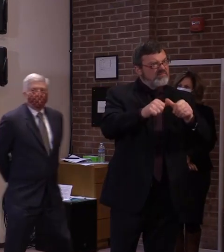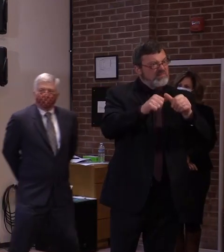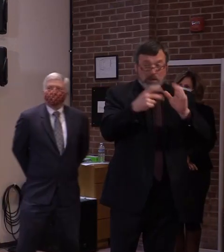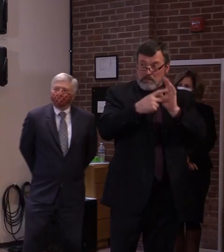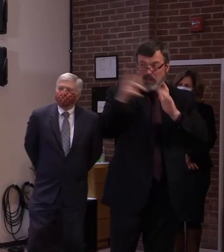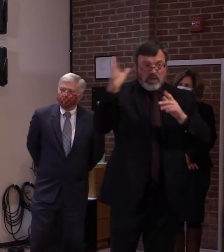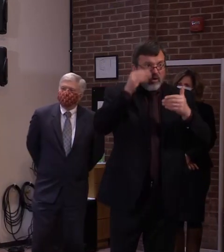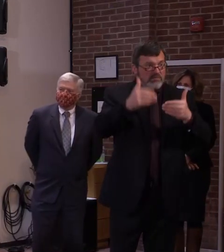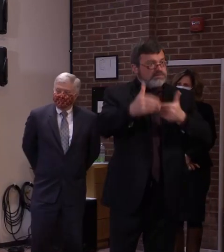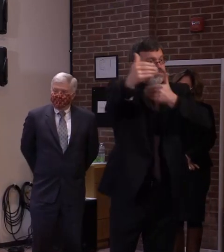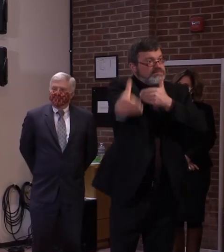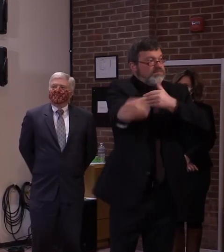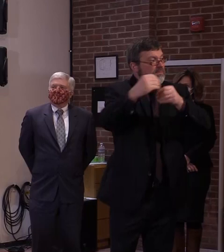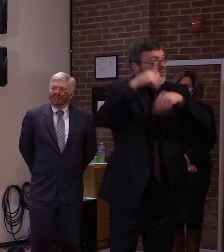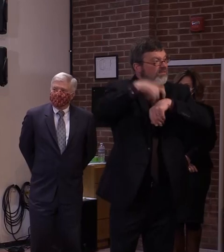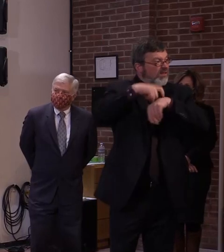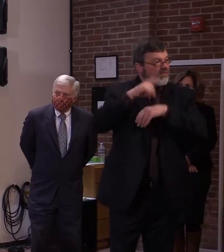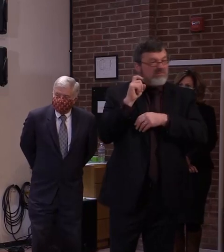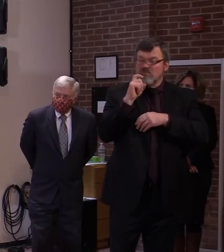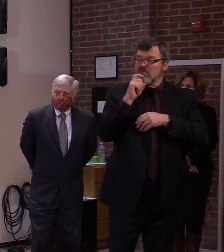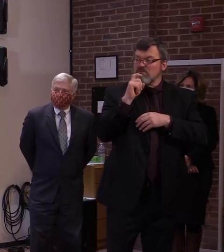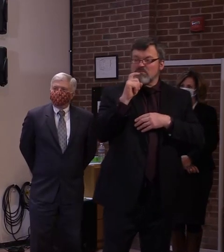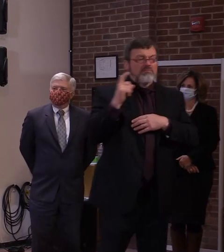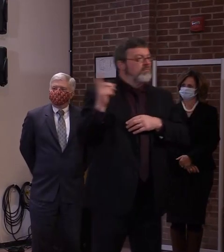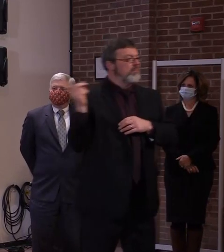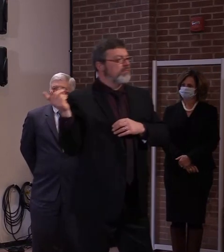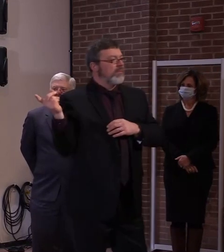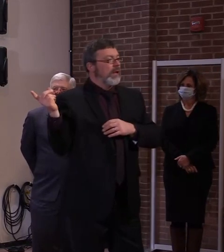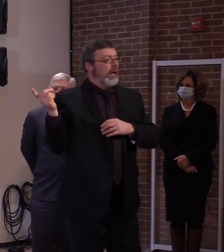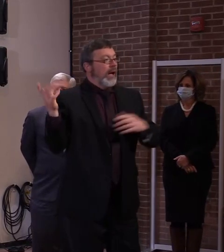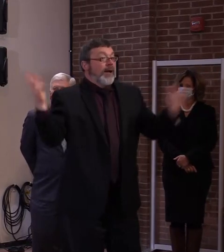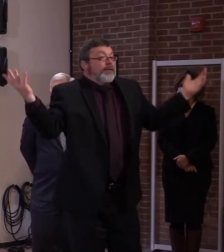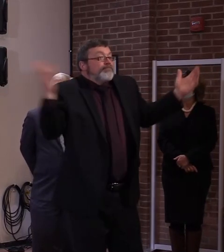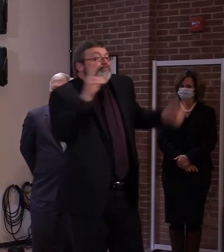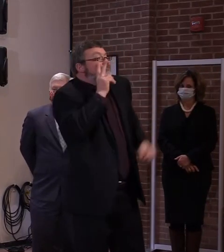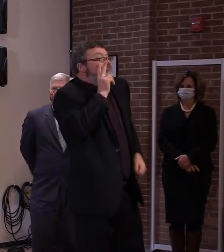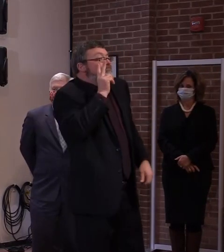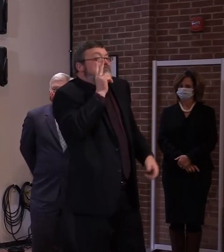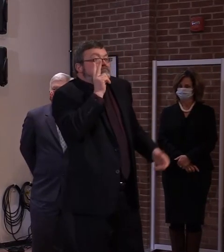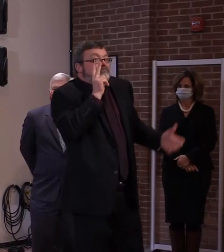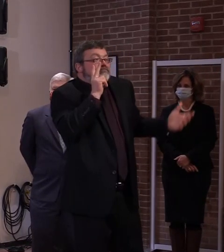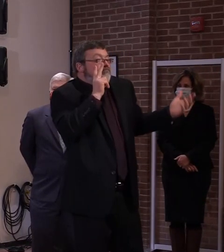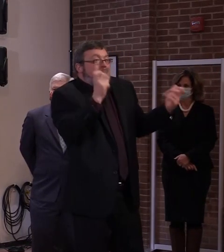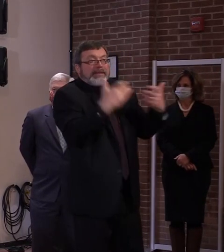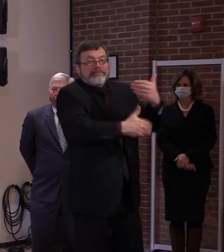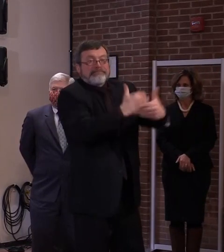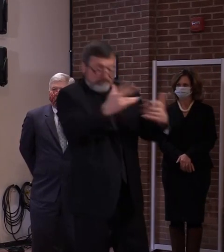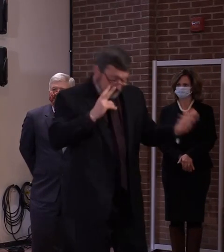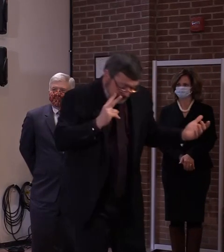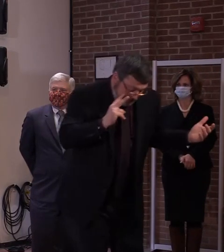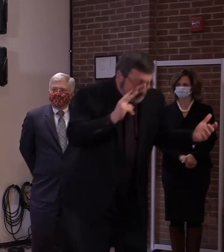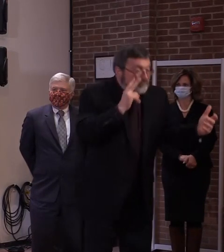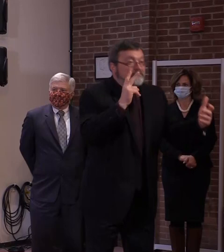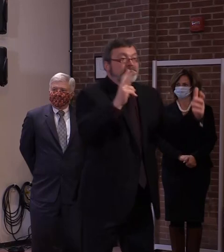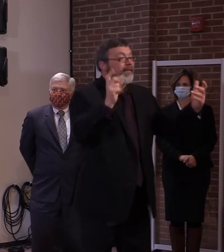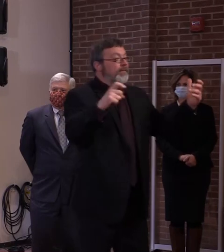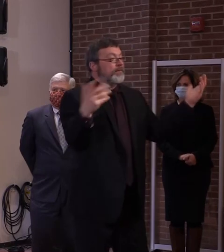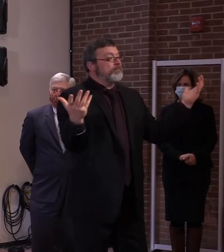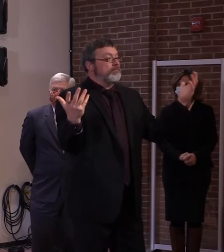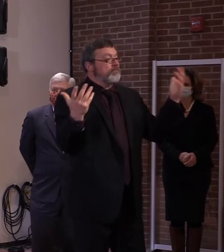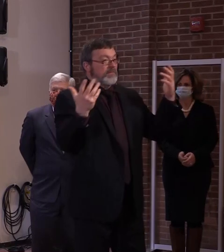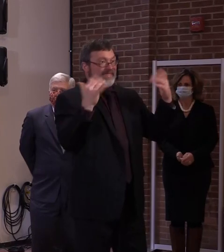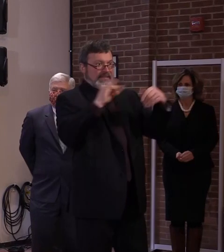our need is at that point. Obviously, we want to not encumber all the staff that